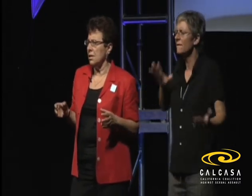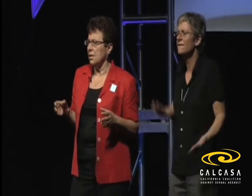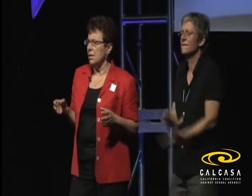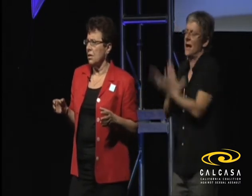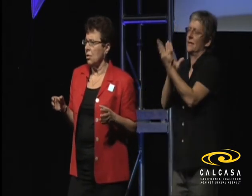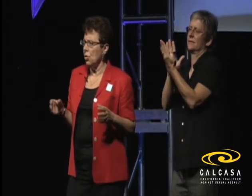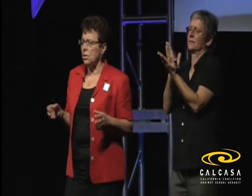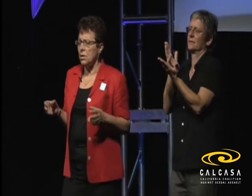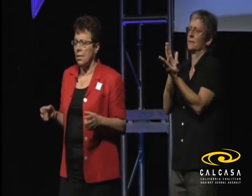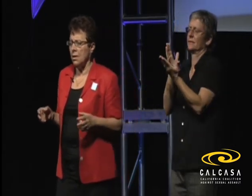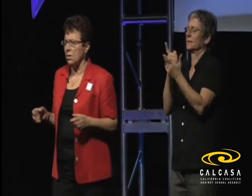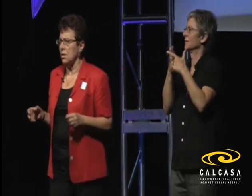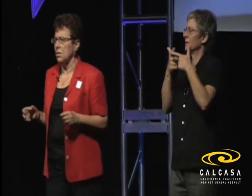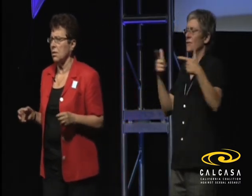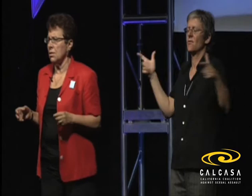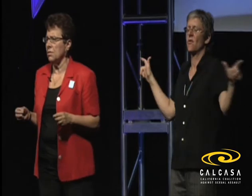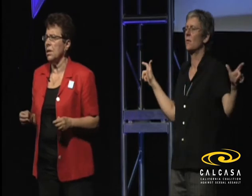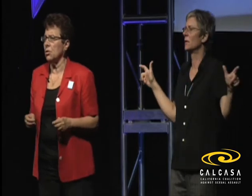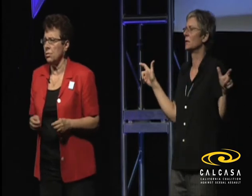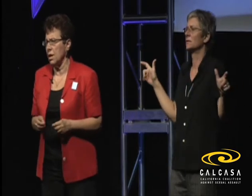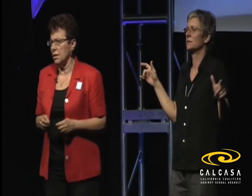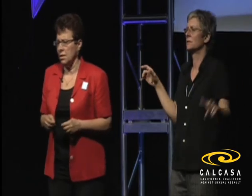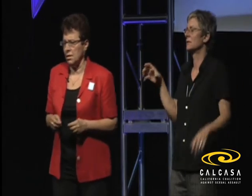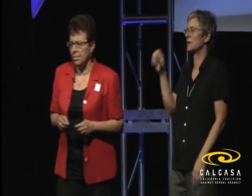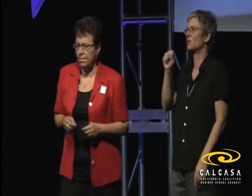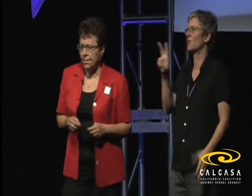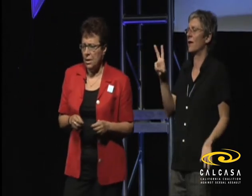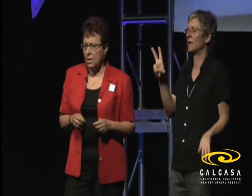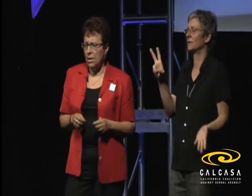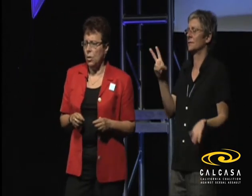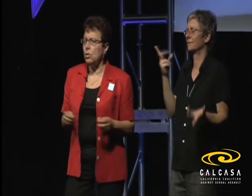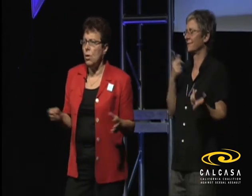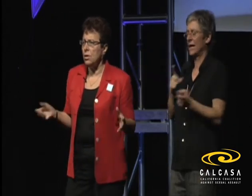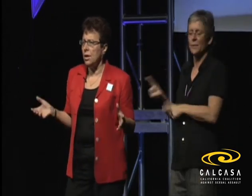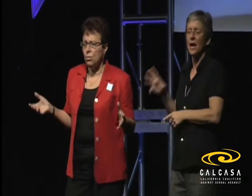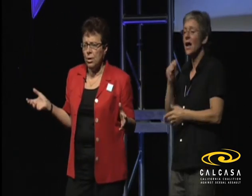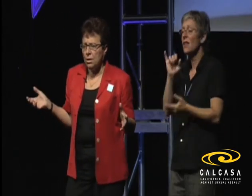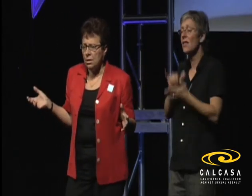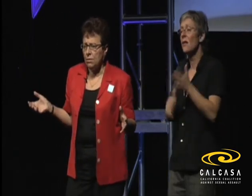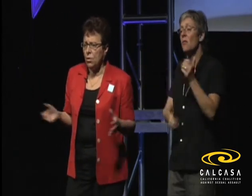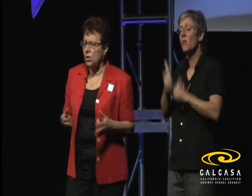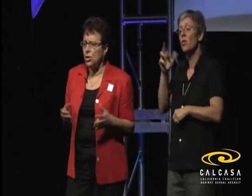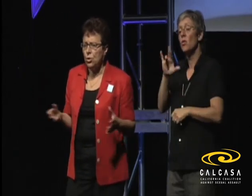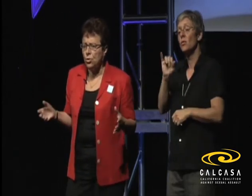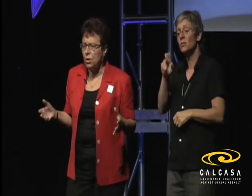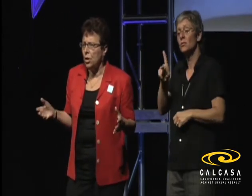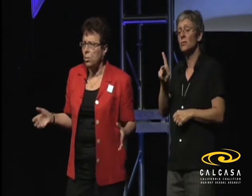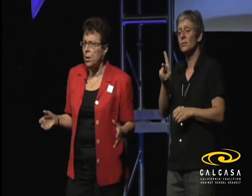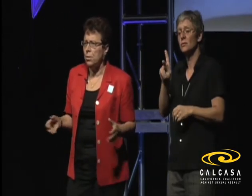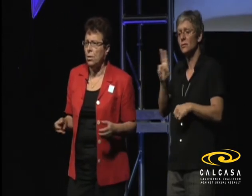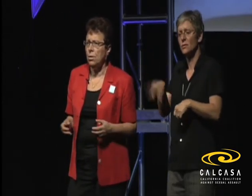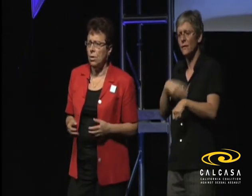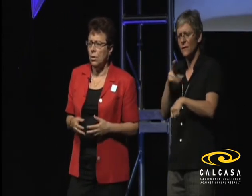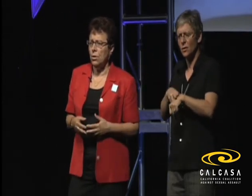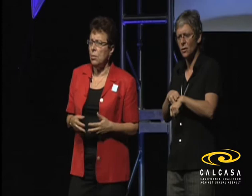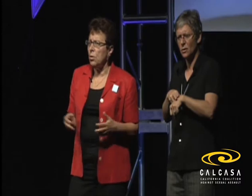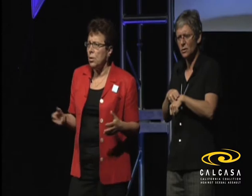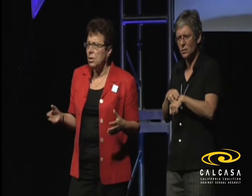face enormous amounts of sexual violence. Those most at risk, of course, children, young